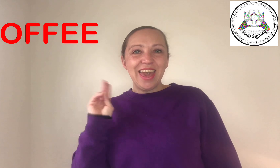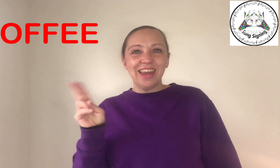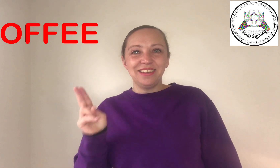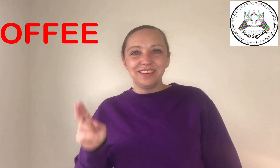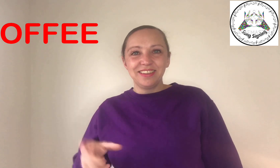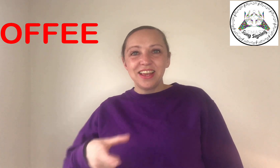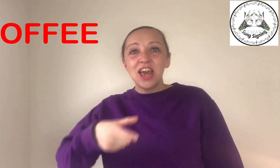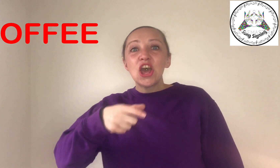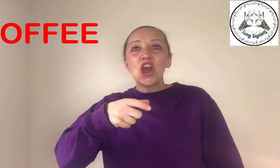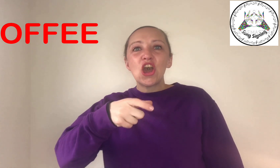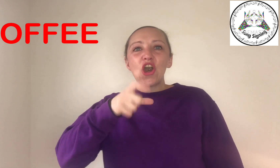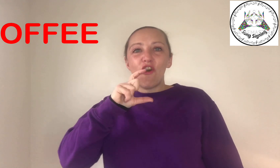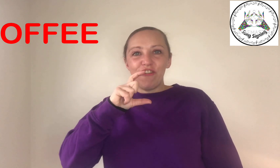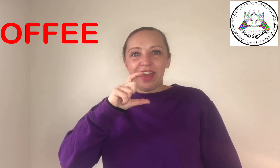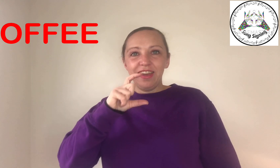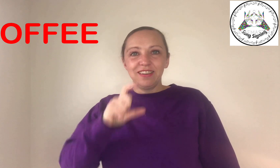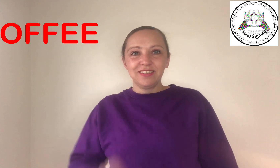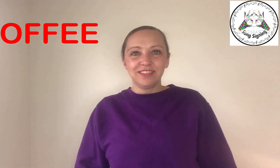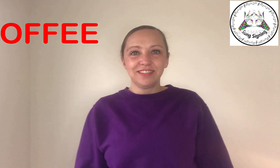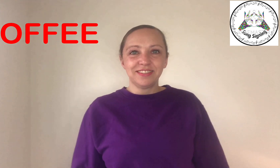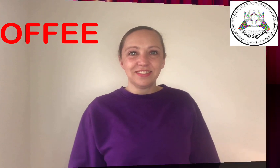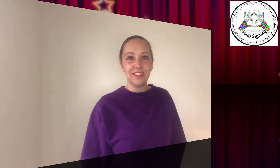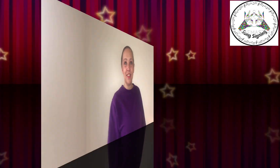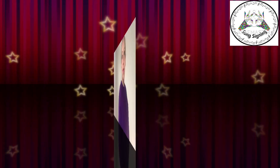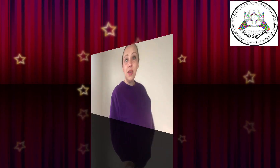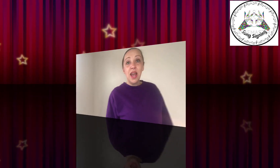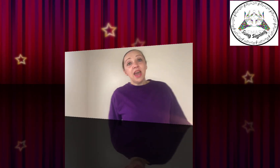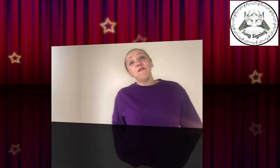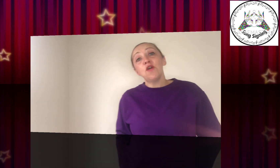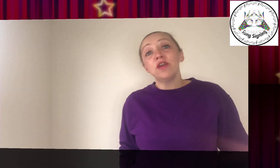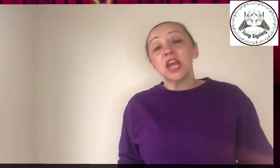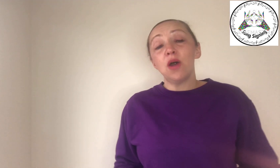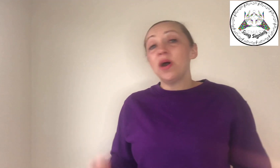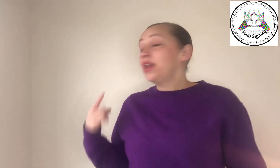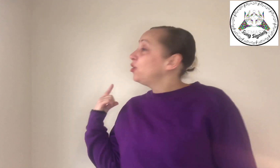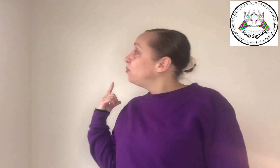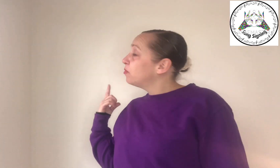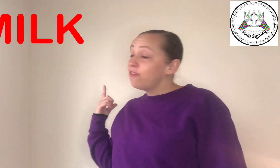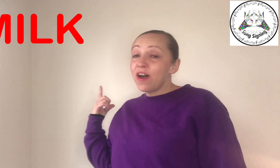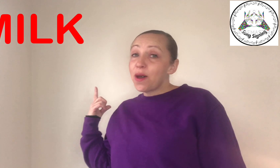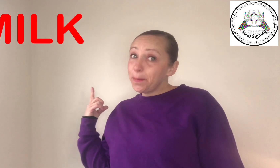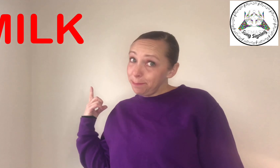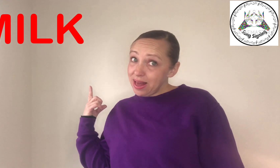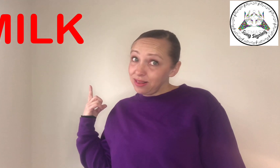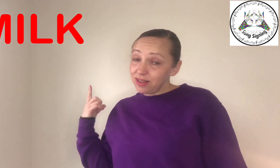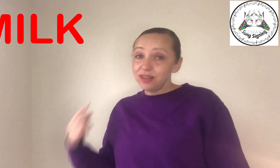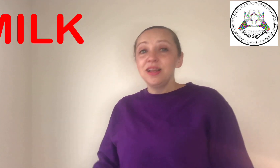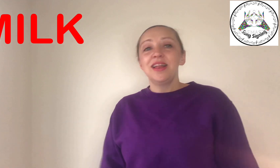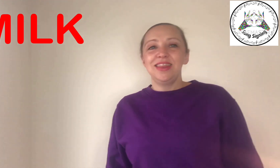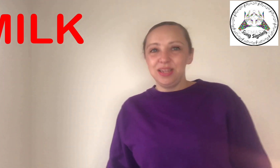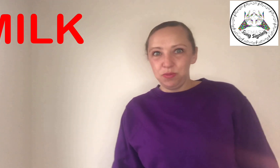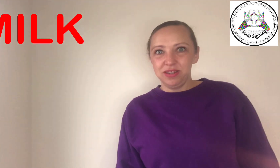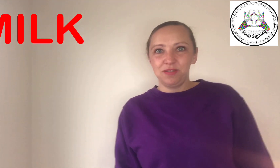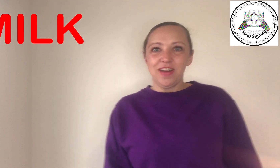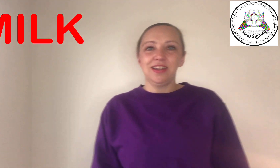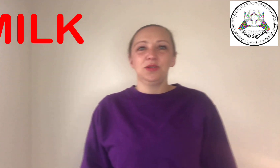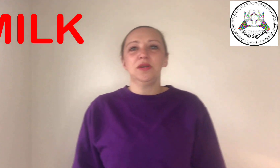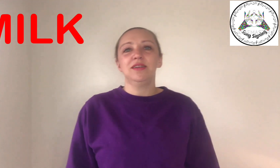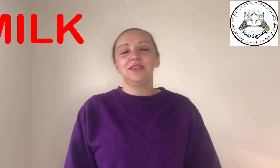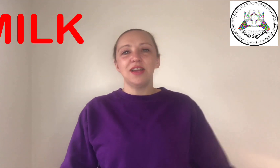Again, coffee. If you're a young one and you prefer milk, this one's fun as well. So you're